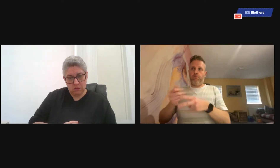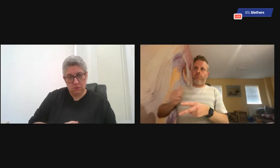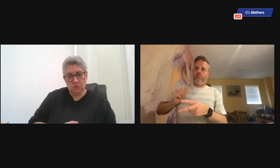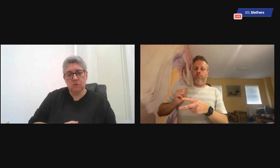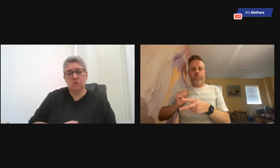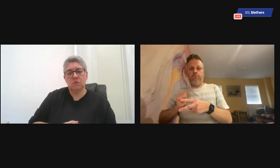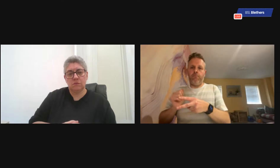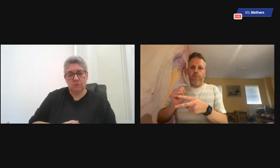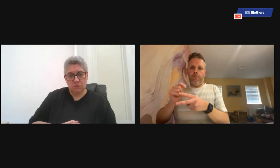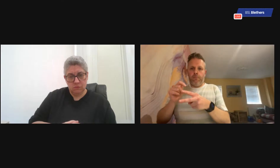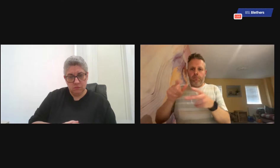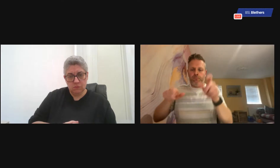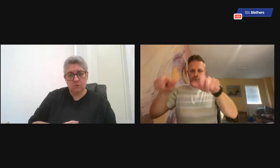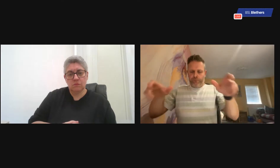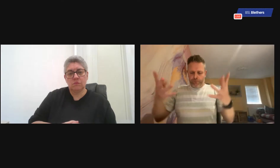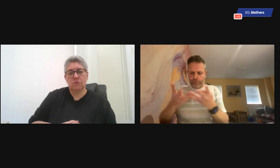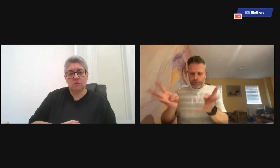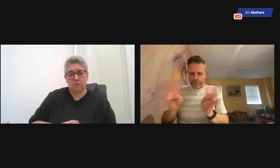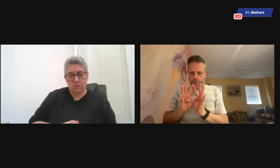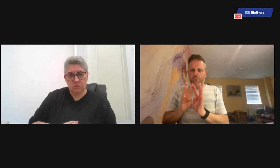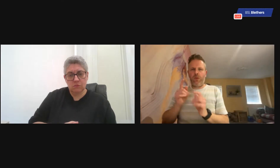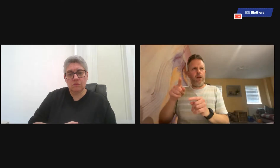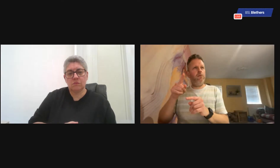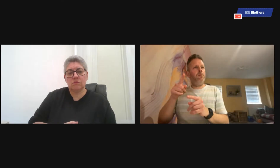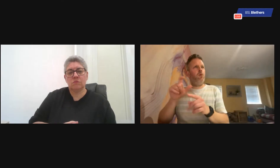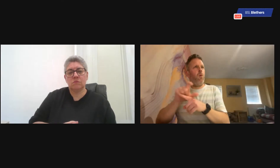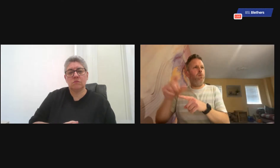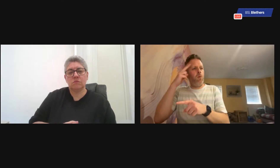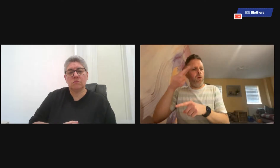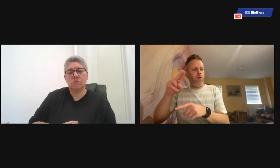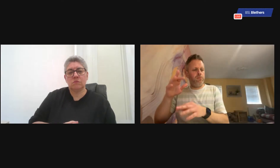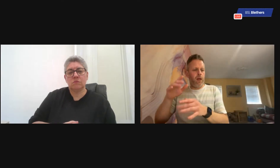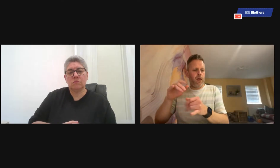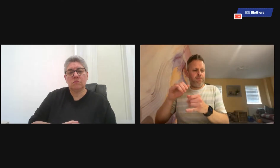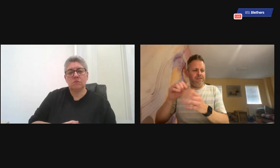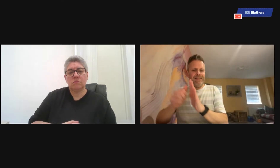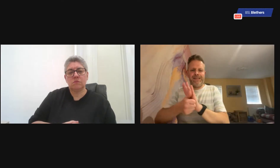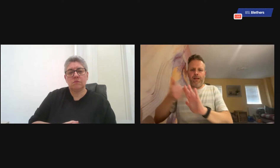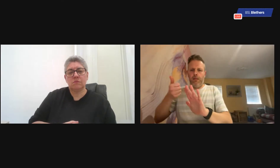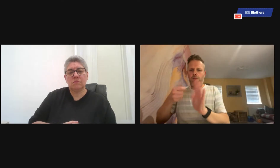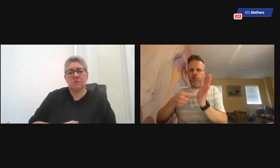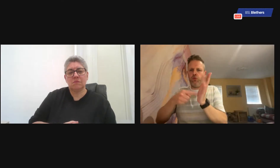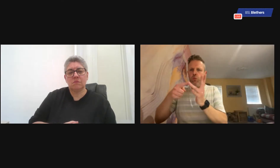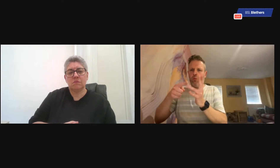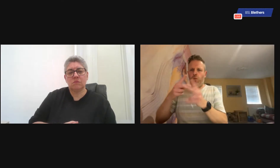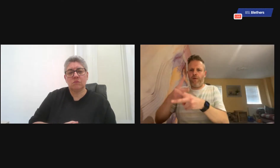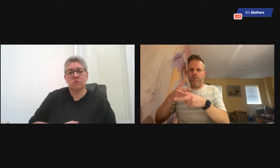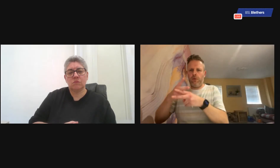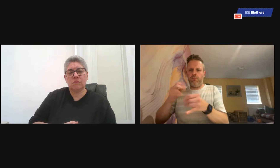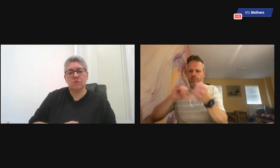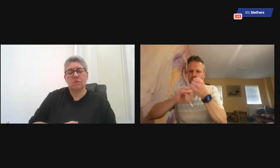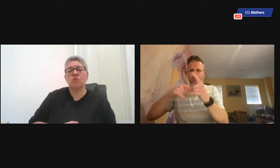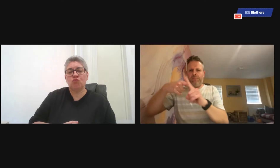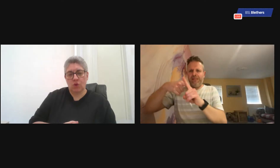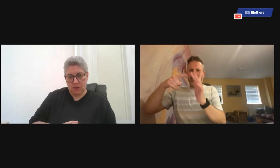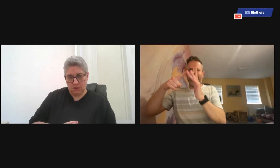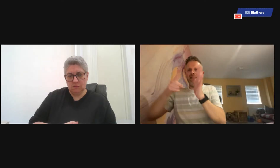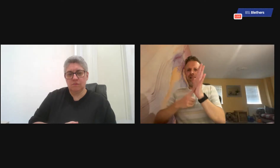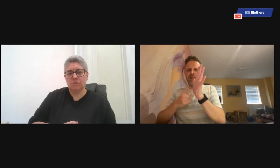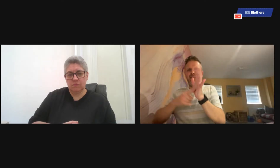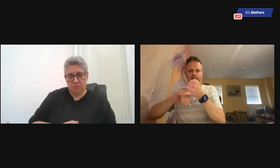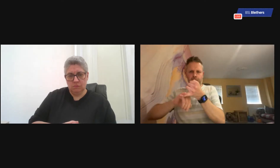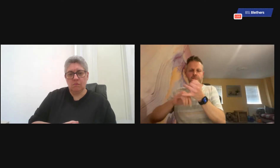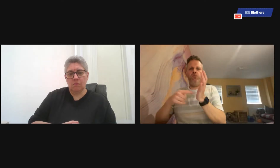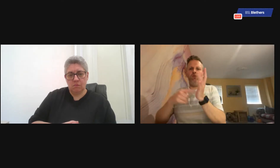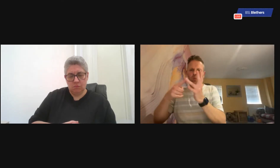I think at the time it was about 10 of us who were all new to fostering. Okay. And we went on a course, it was Skills to